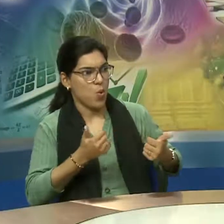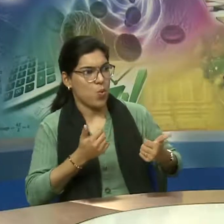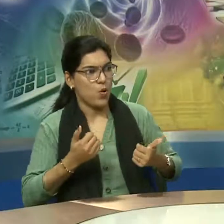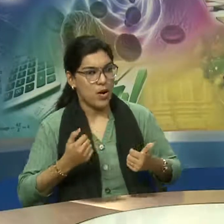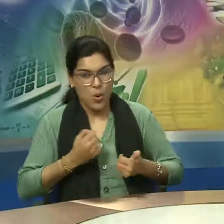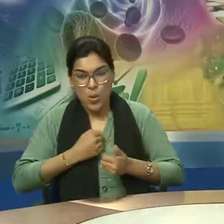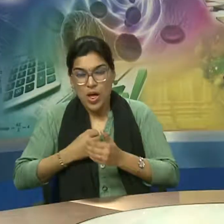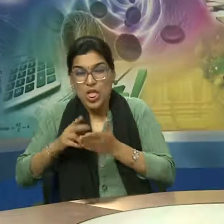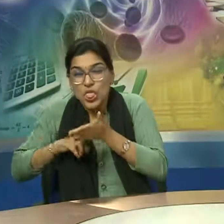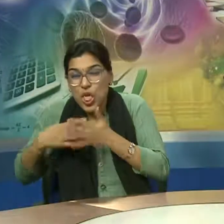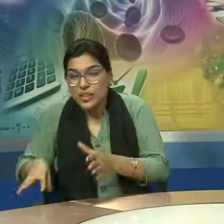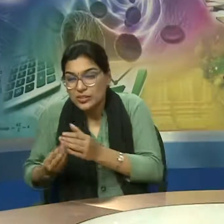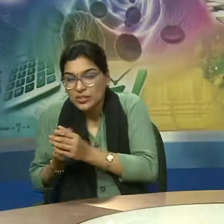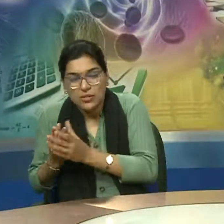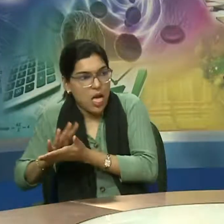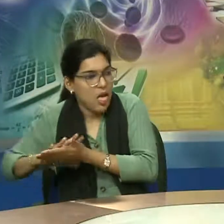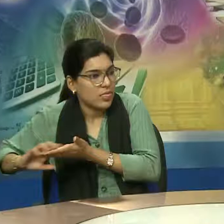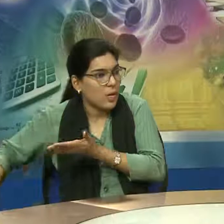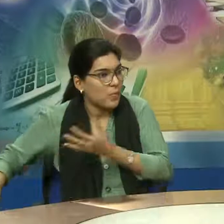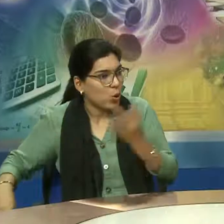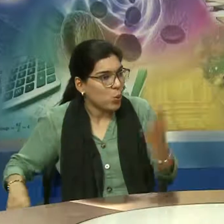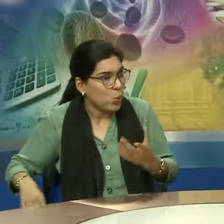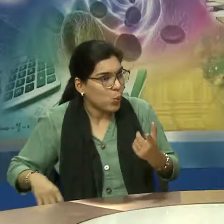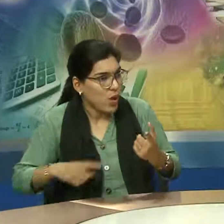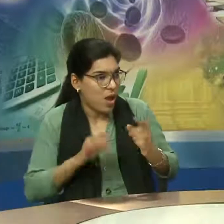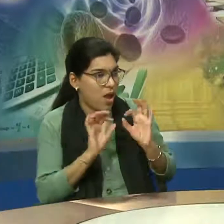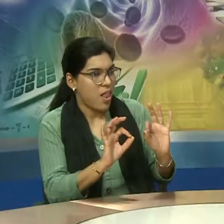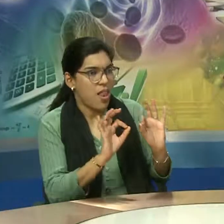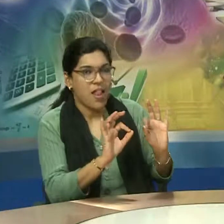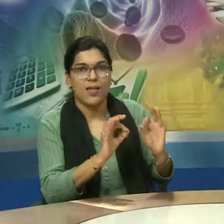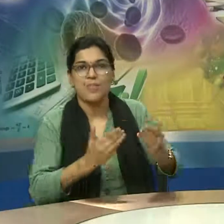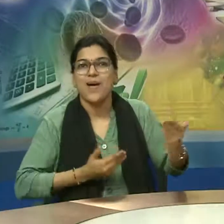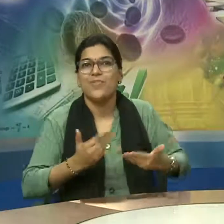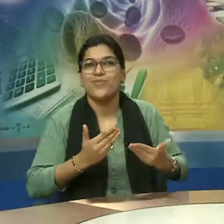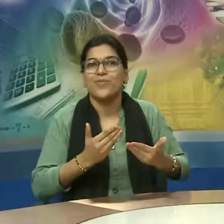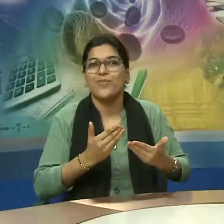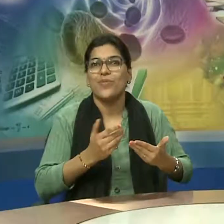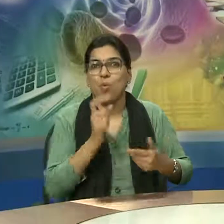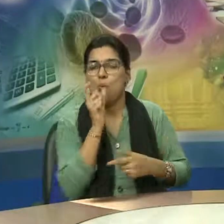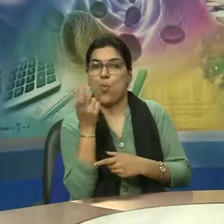For example, when we are introduced to someone, we are taught to say,